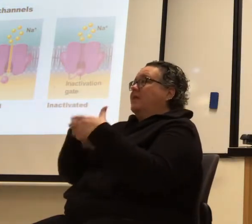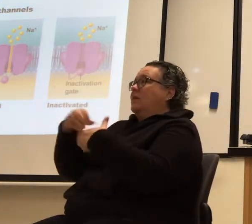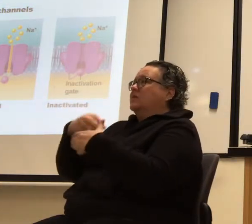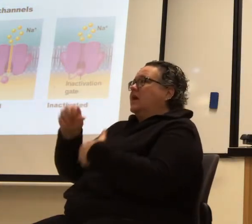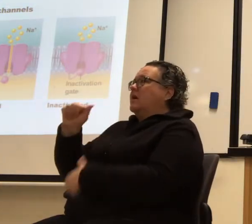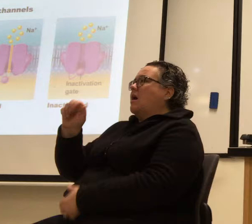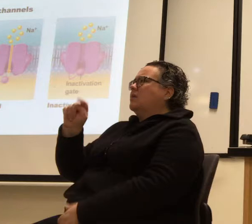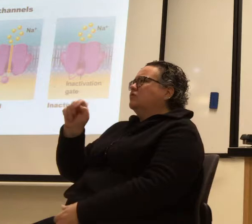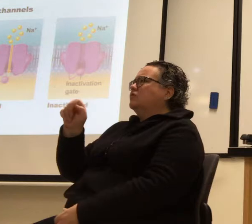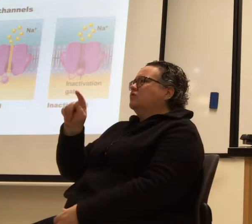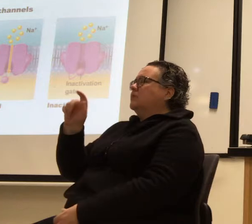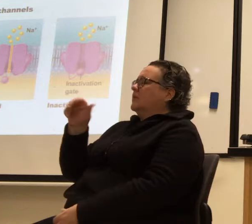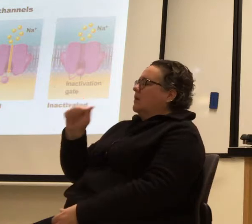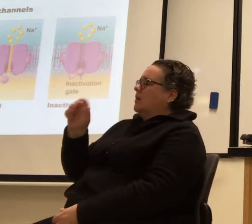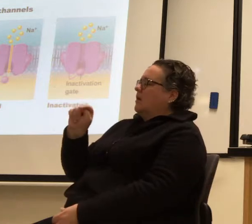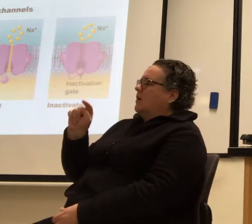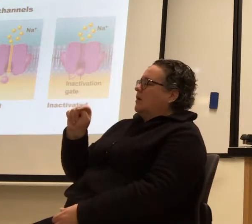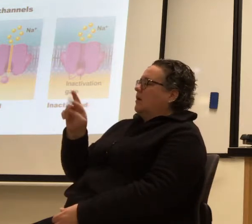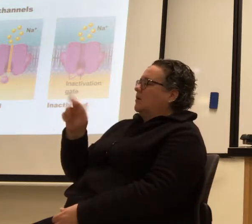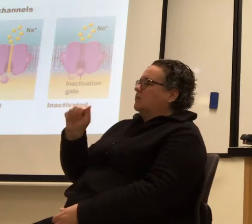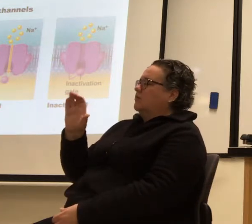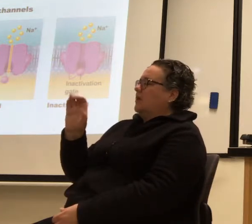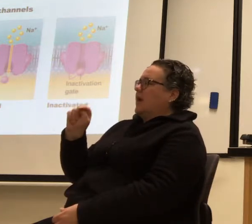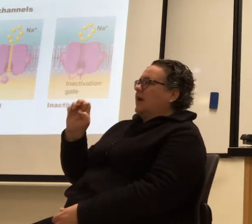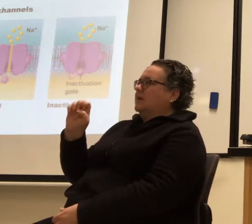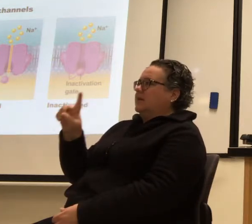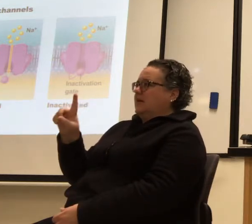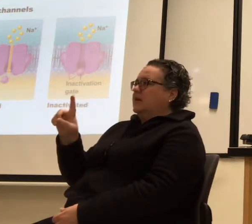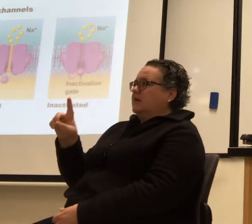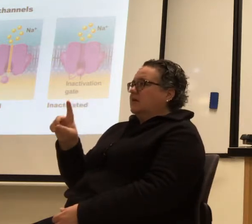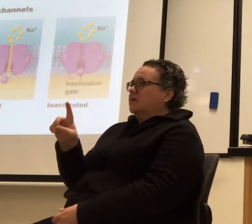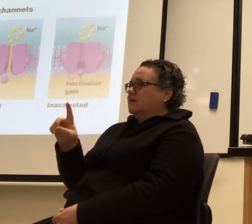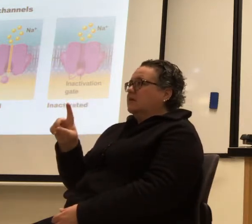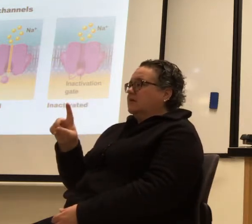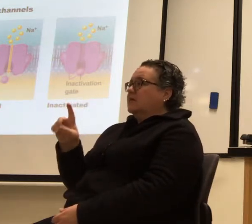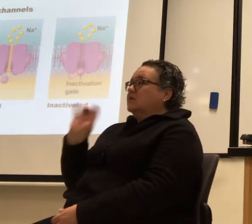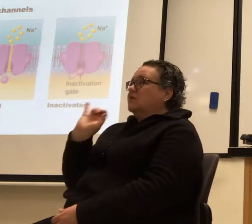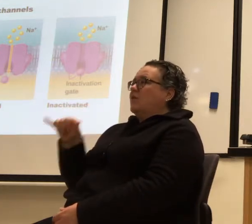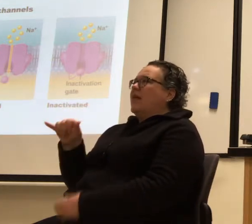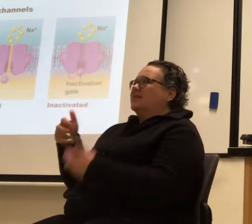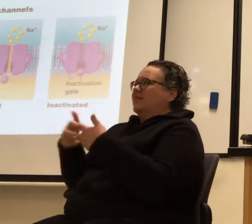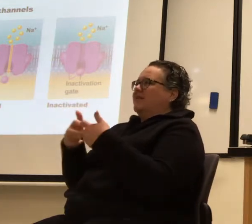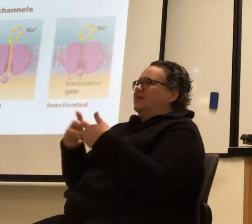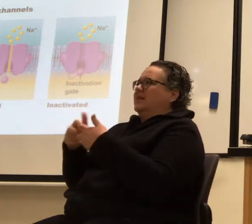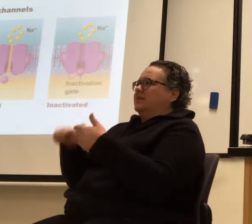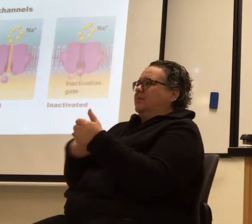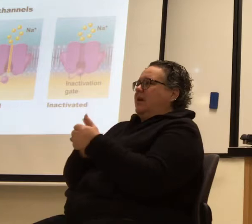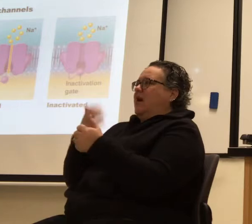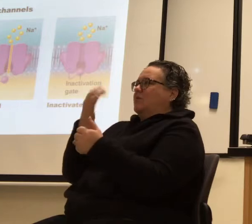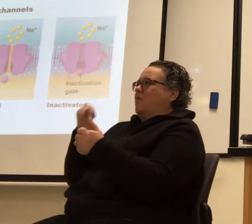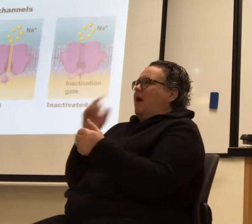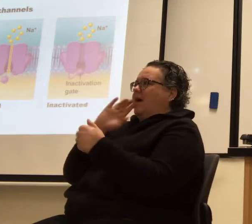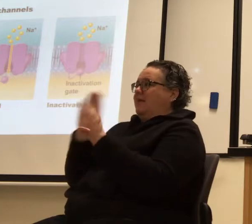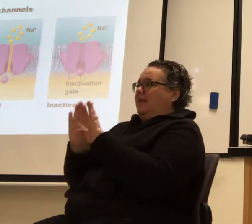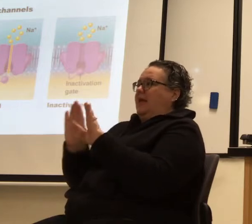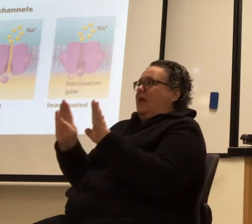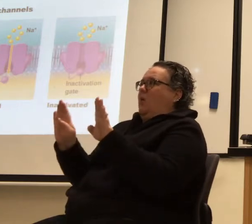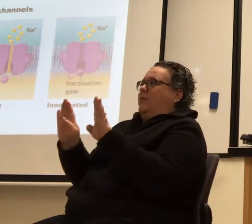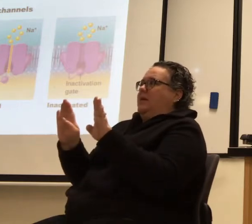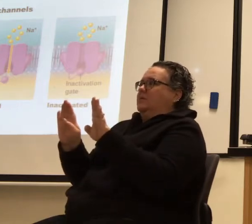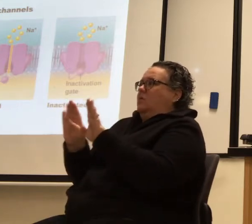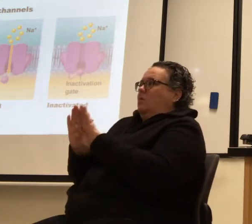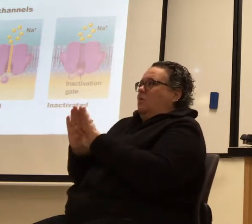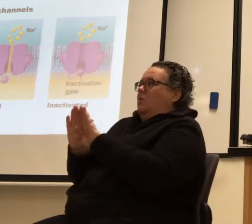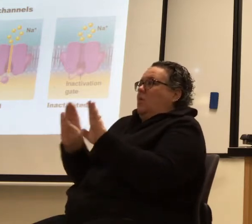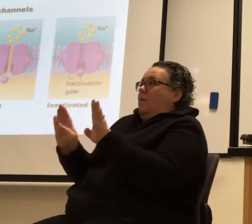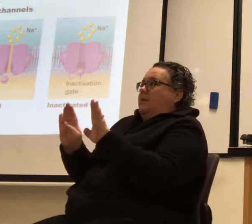membrane. Okay, so that's kind of the physics behind why the gate opens. It's voltage gated. So when you